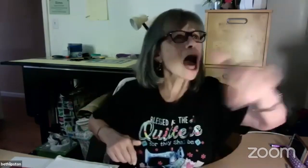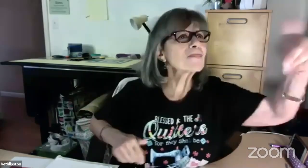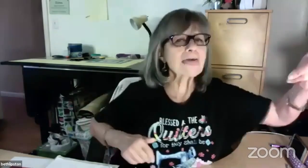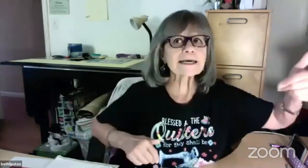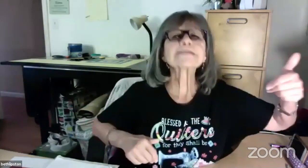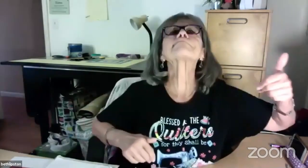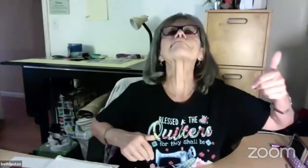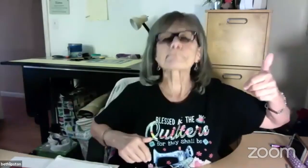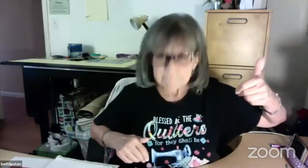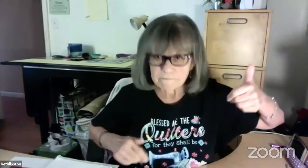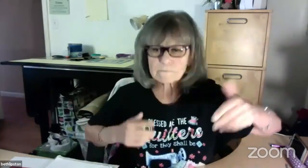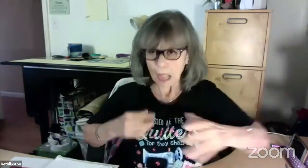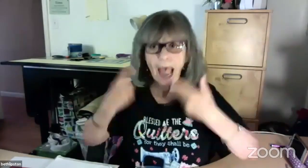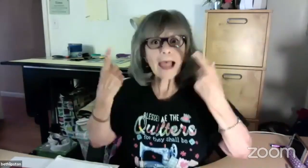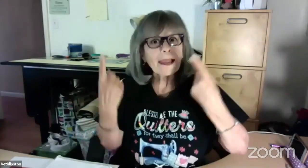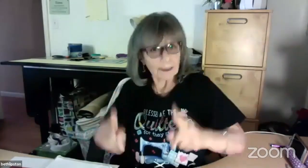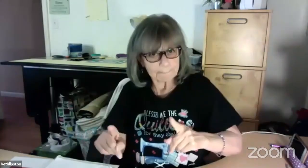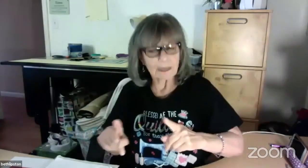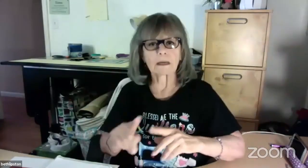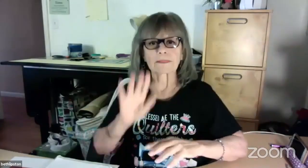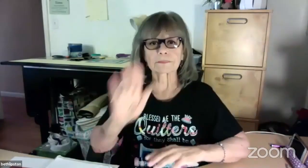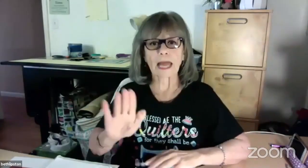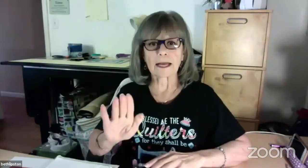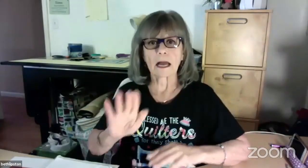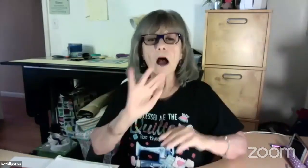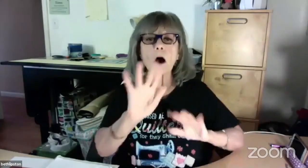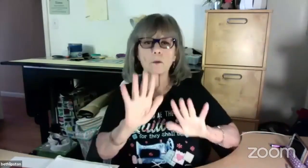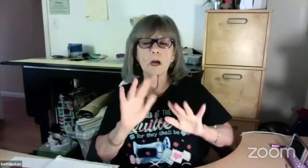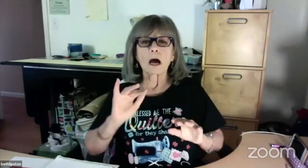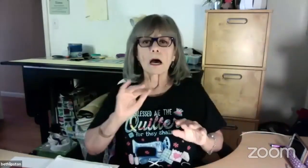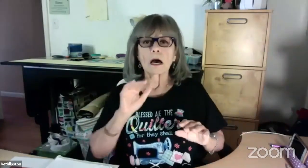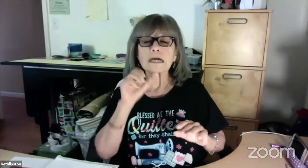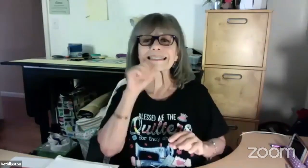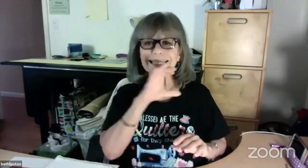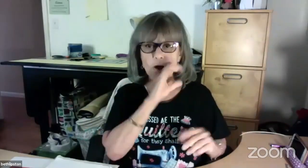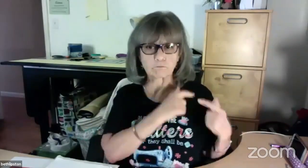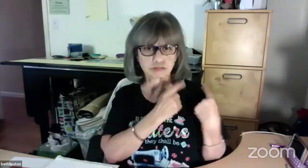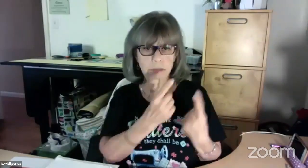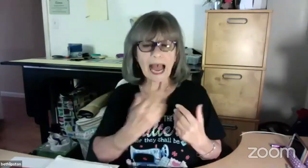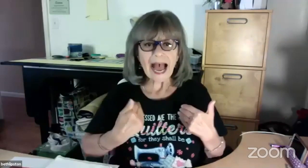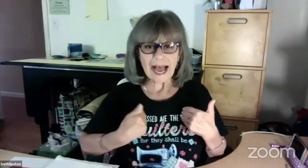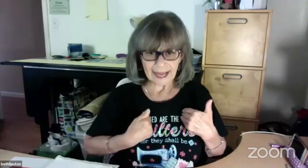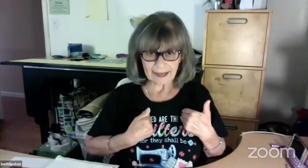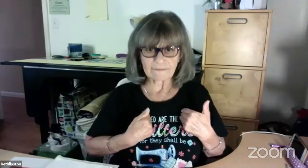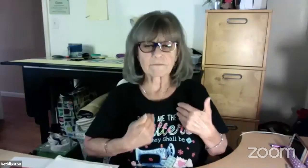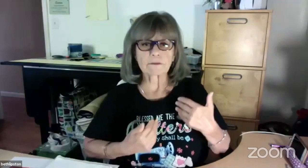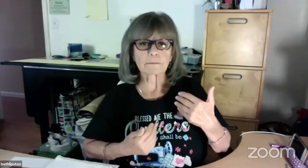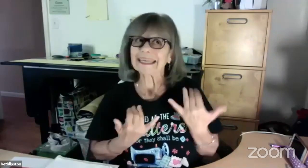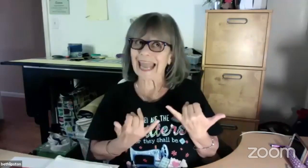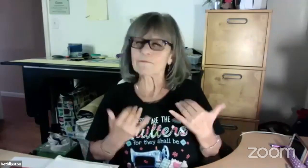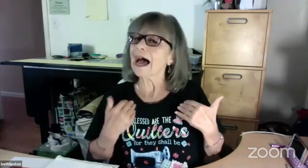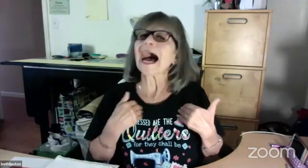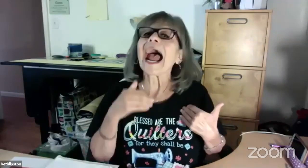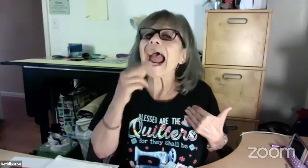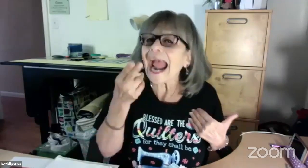about what we can do, what we should do. And as I've talked with others, in the